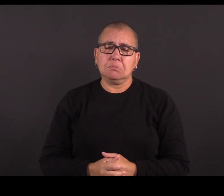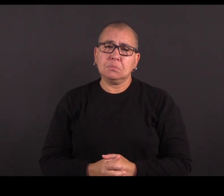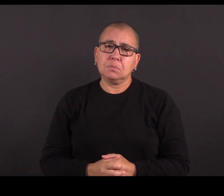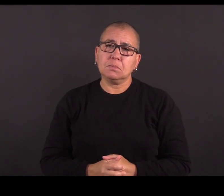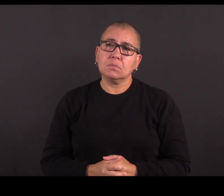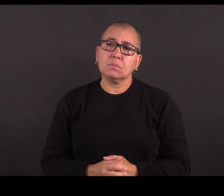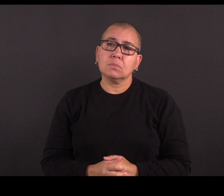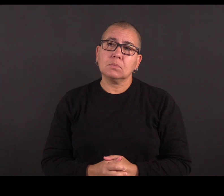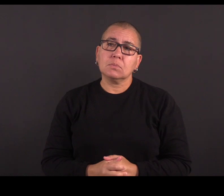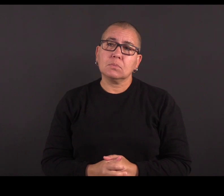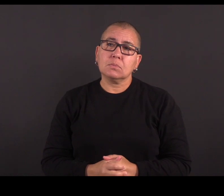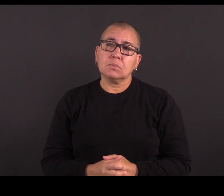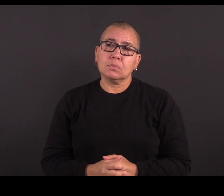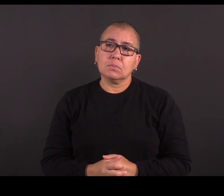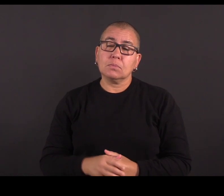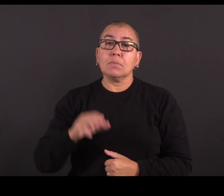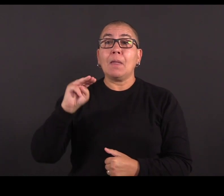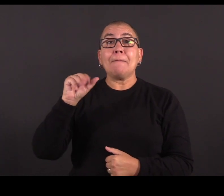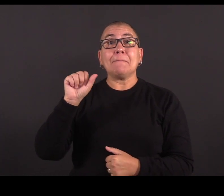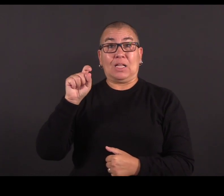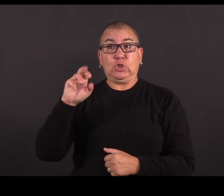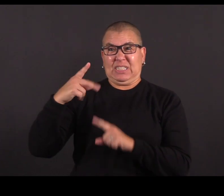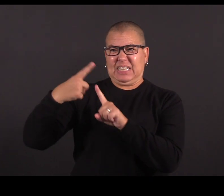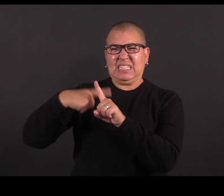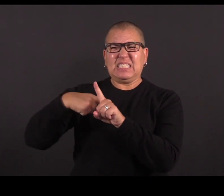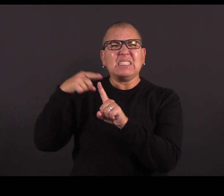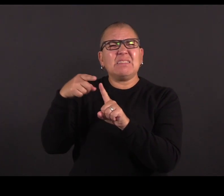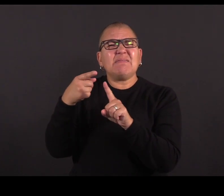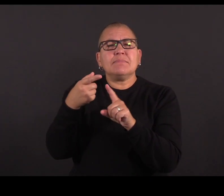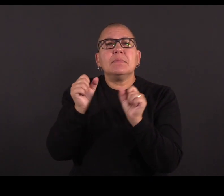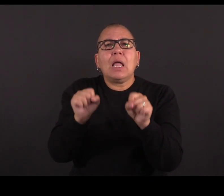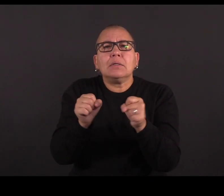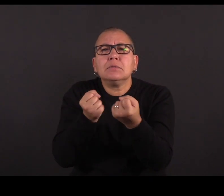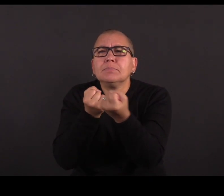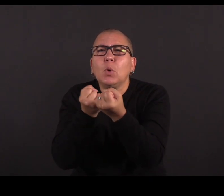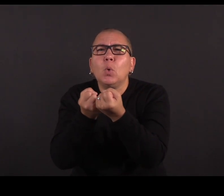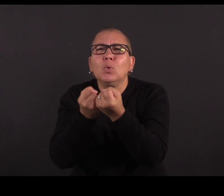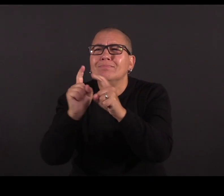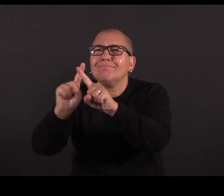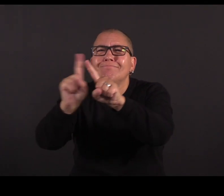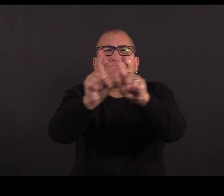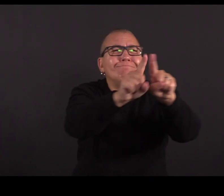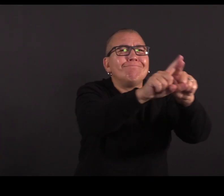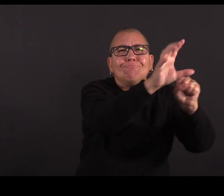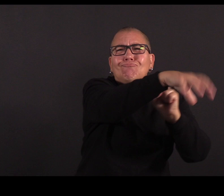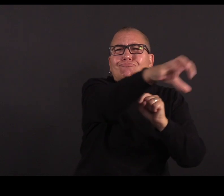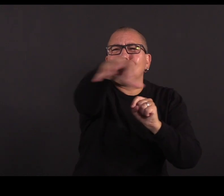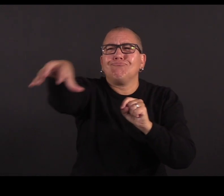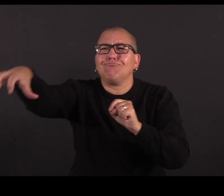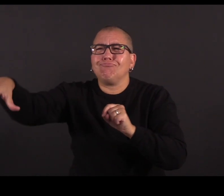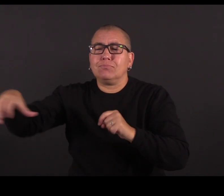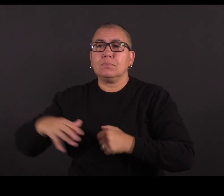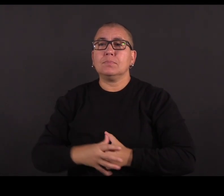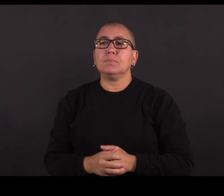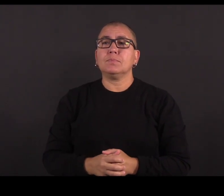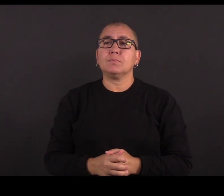Master leasing can also be used to support several different housing models, including rapid